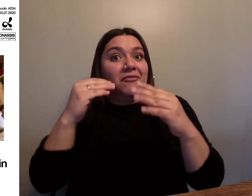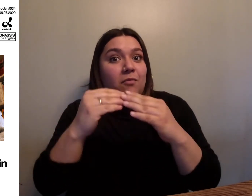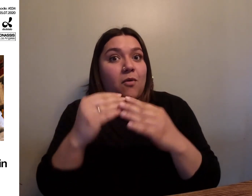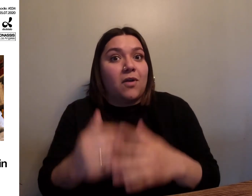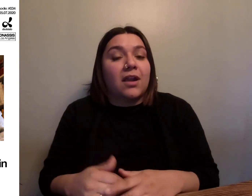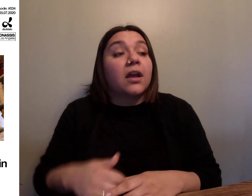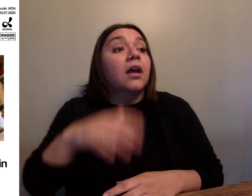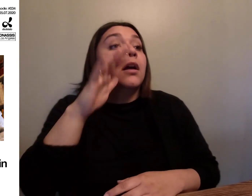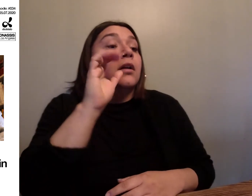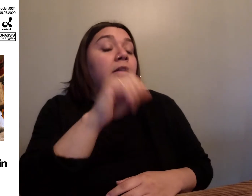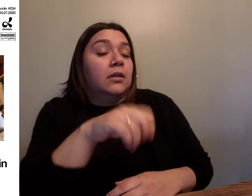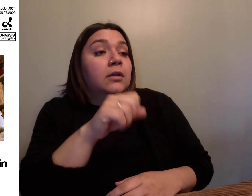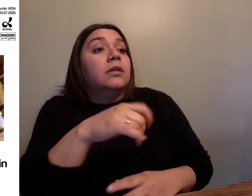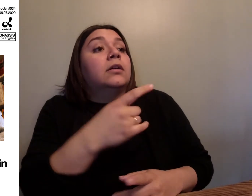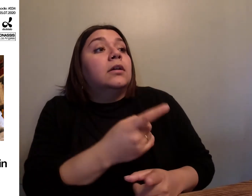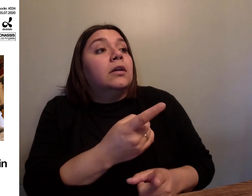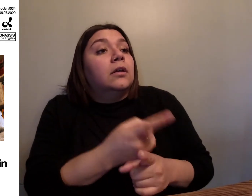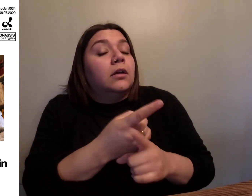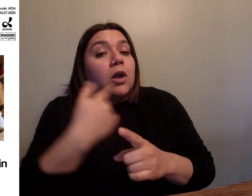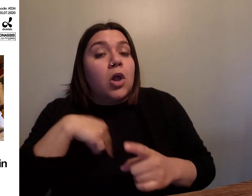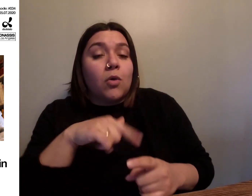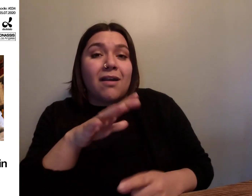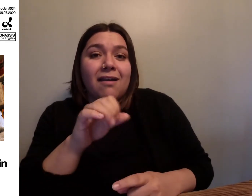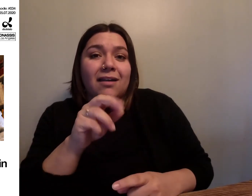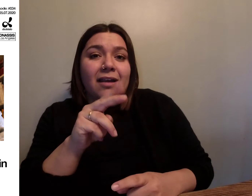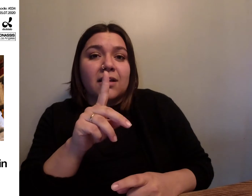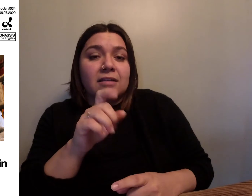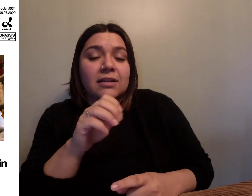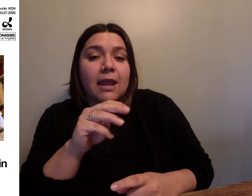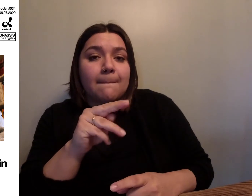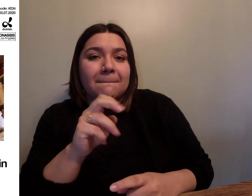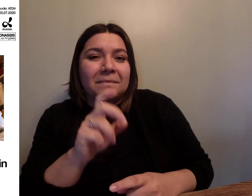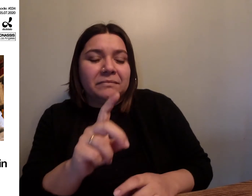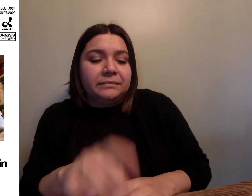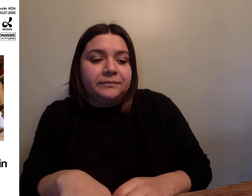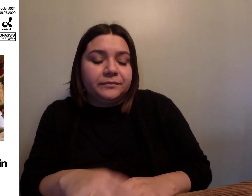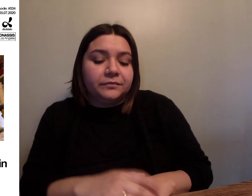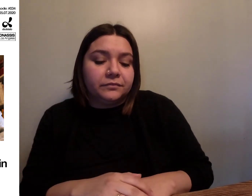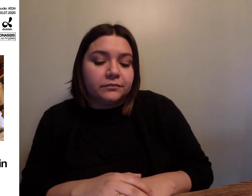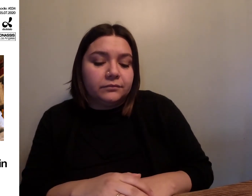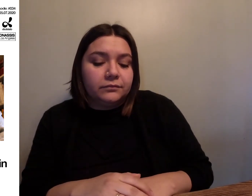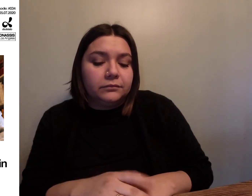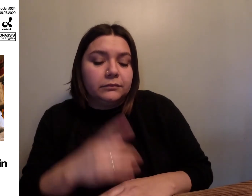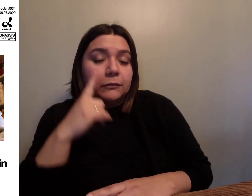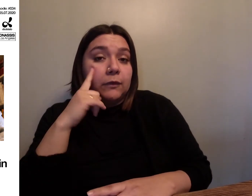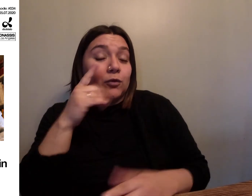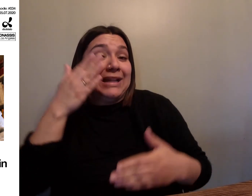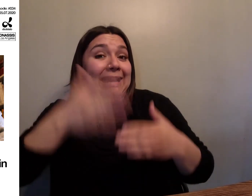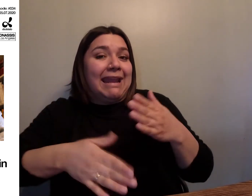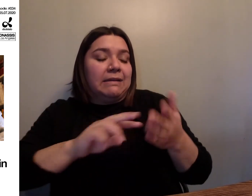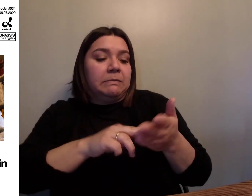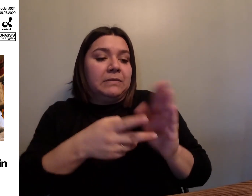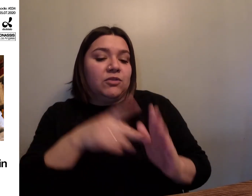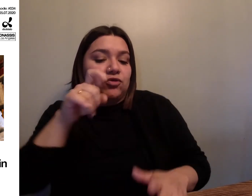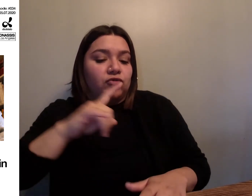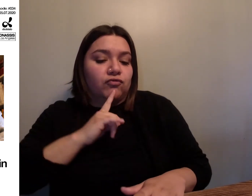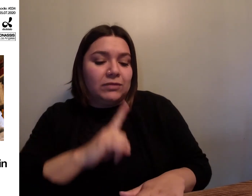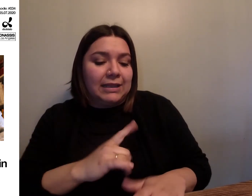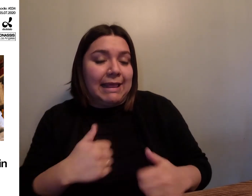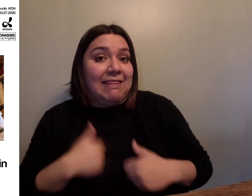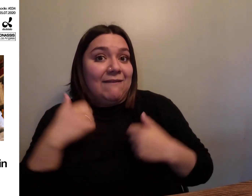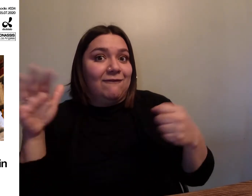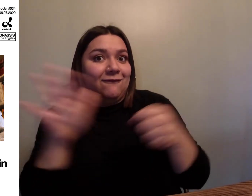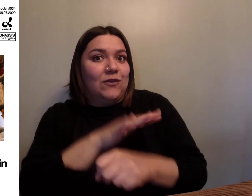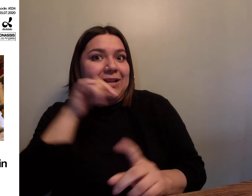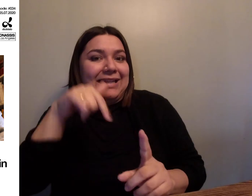more. Because we are condemned to an end, we should really